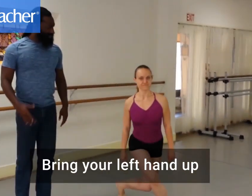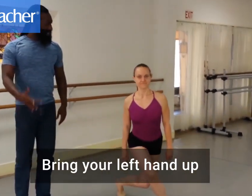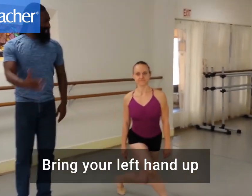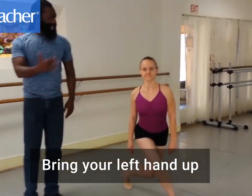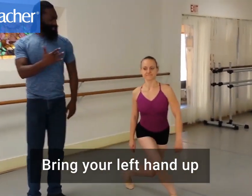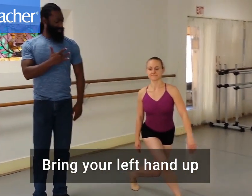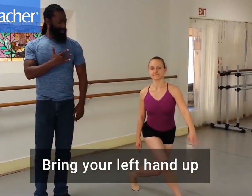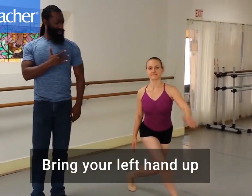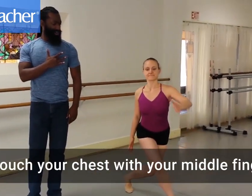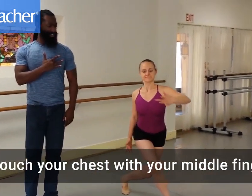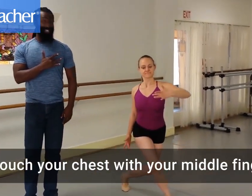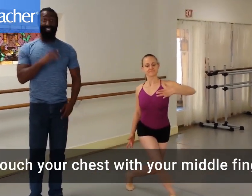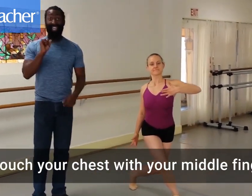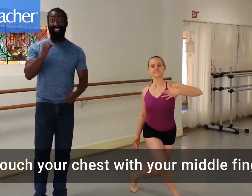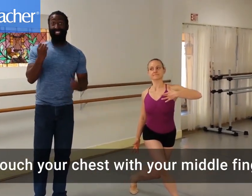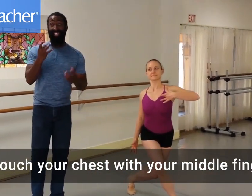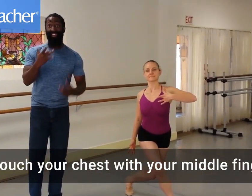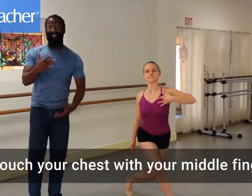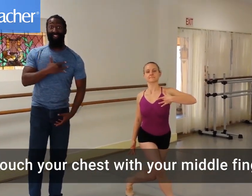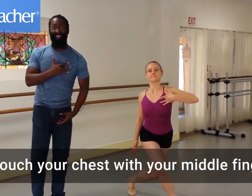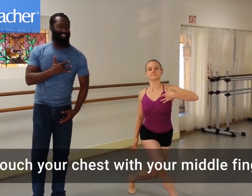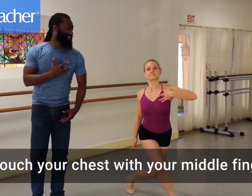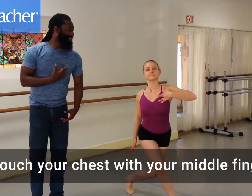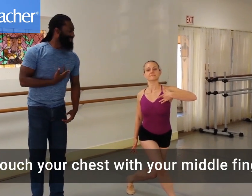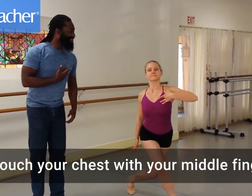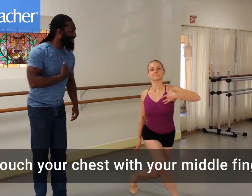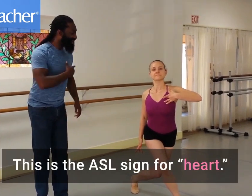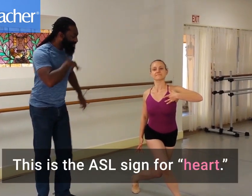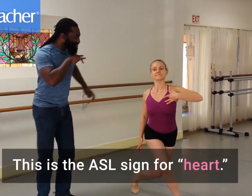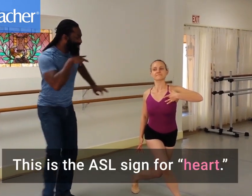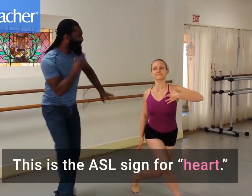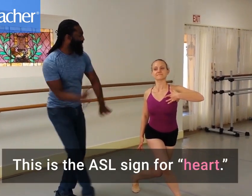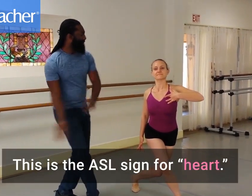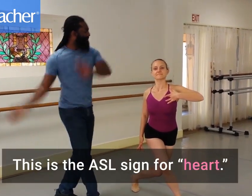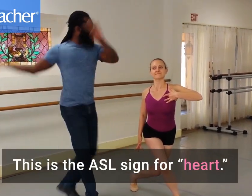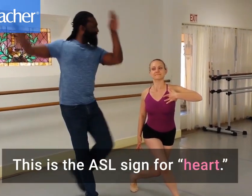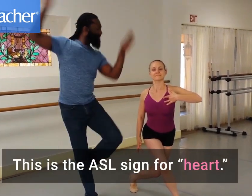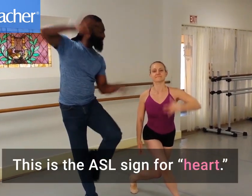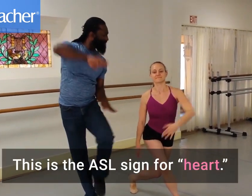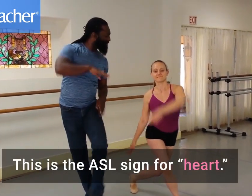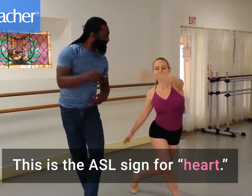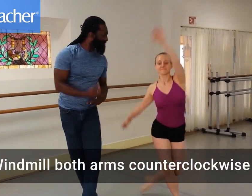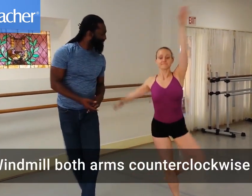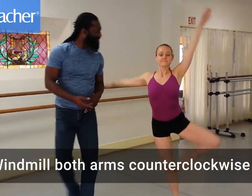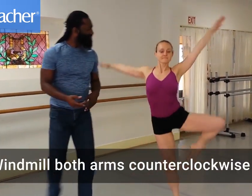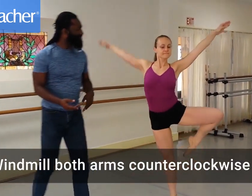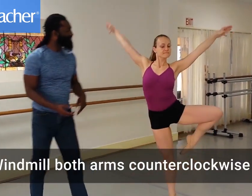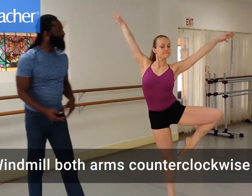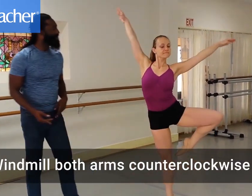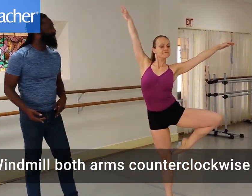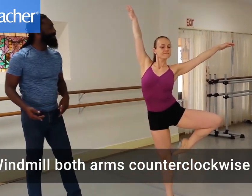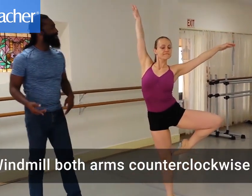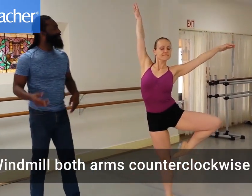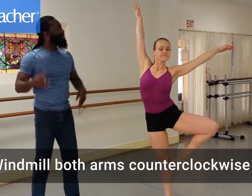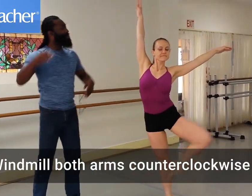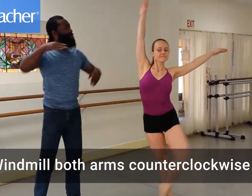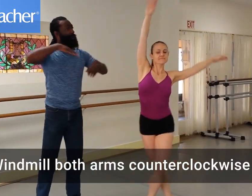Yeah, hands on the heart, that's the stage, right? Heart. Then go, whoa, whoa. Yeah, go